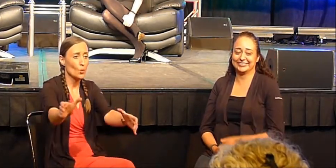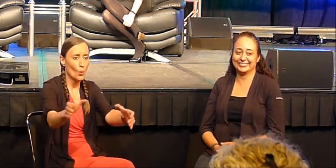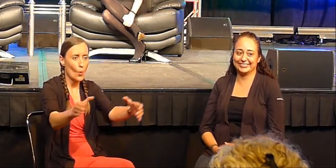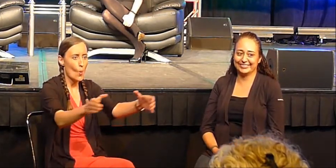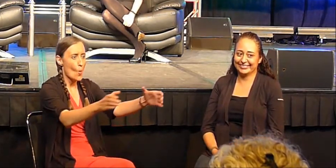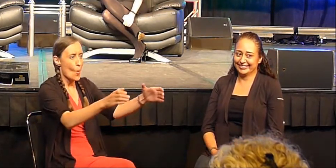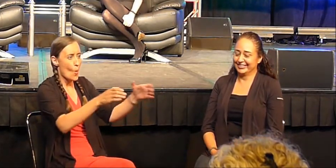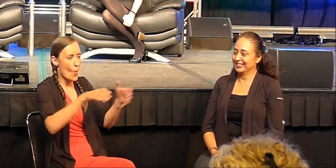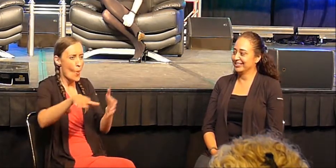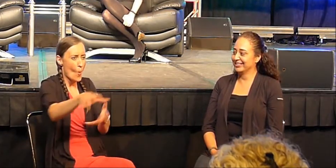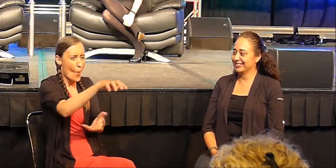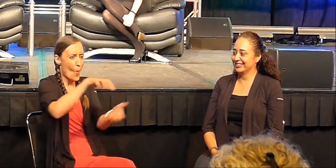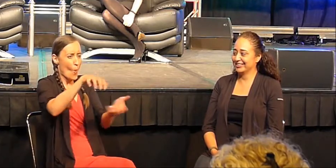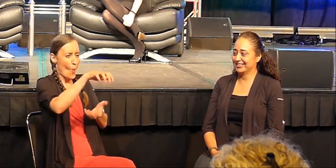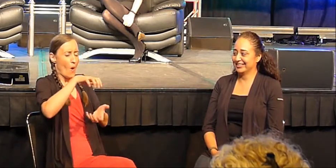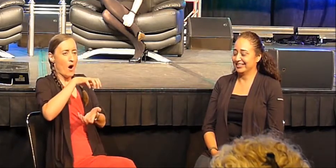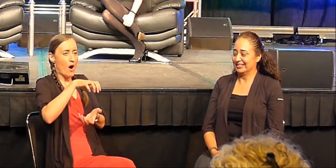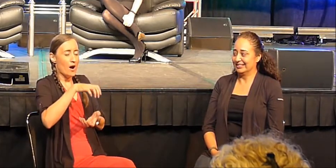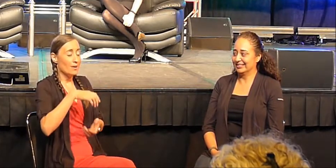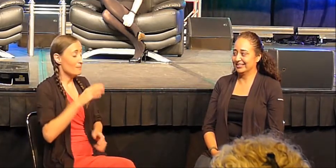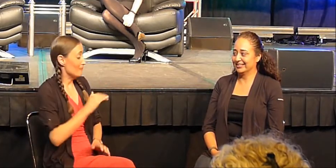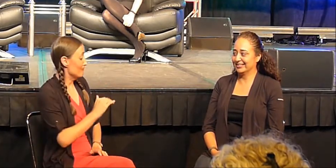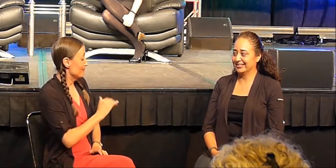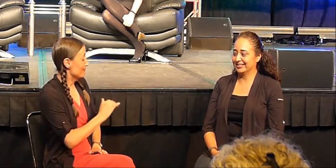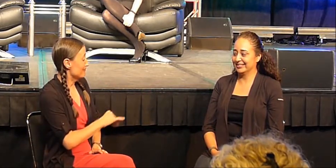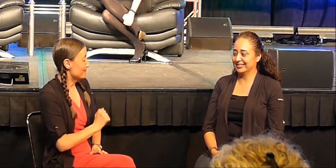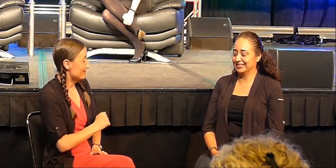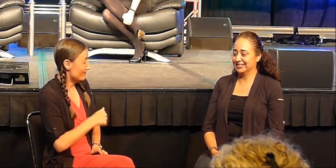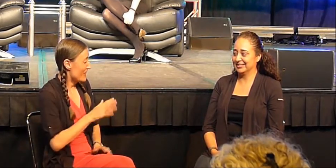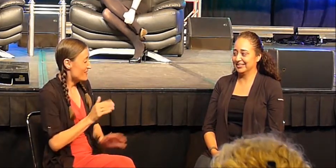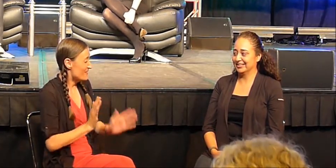front seat, I turned to the driver, reverse.